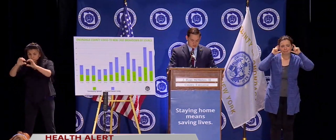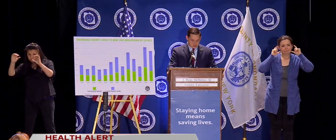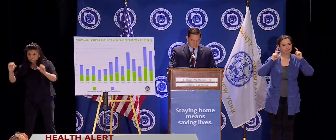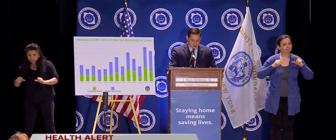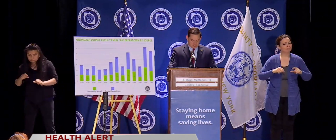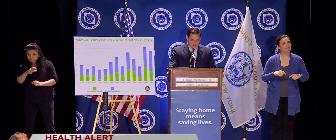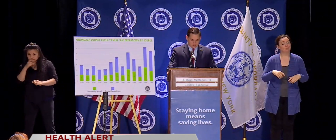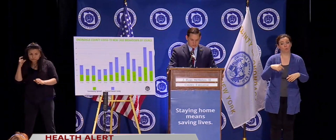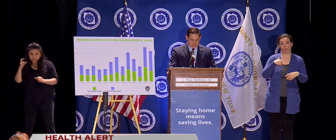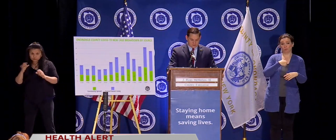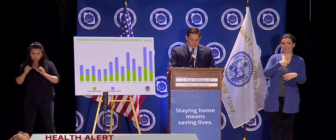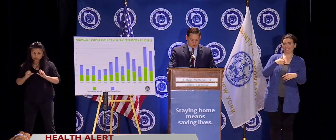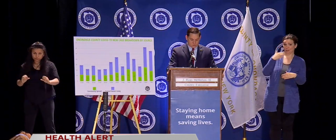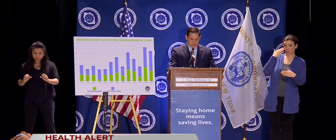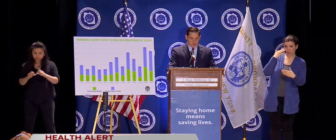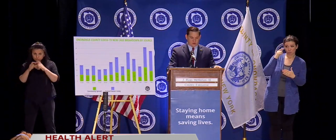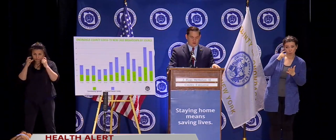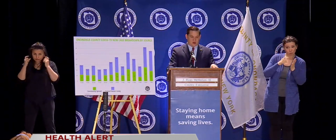cases.